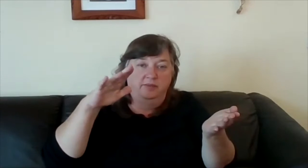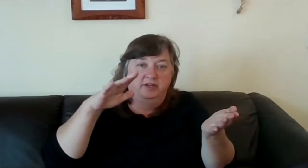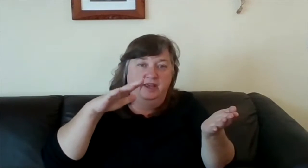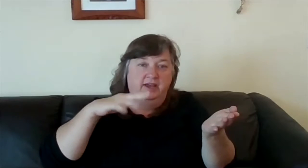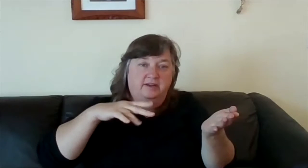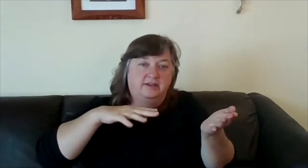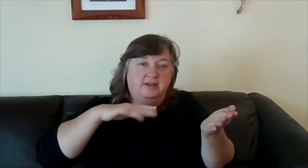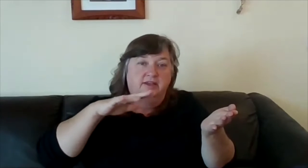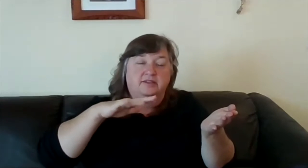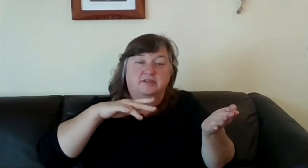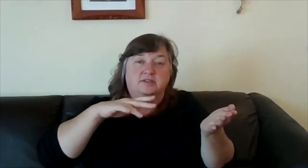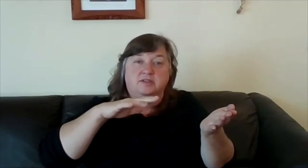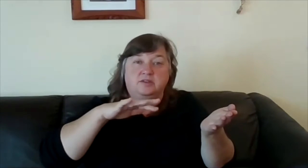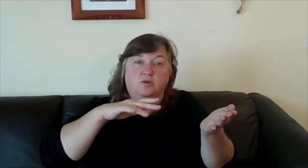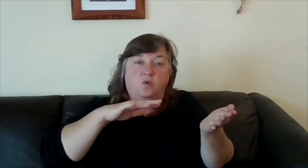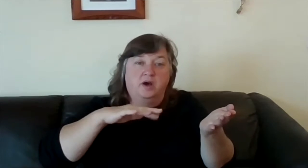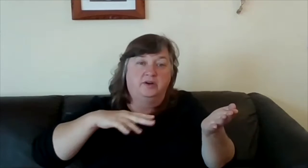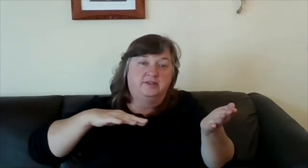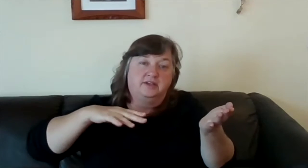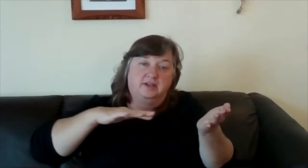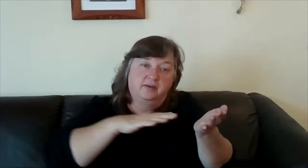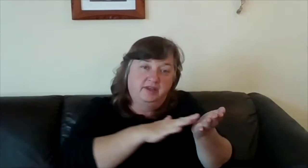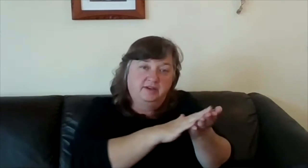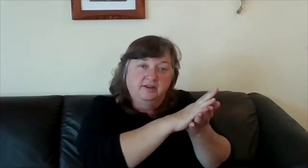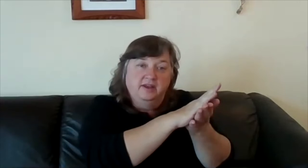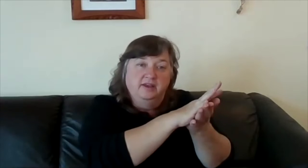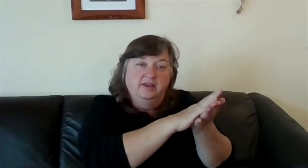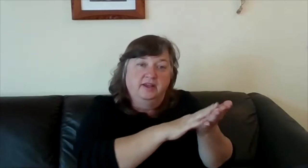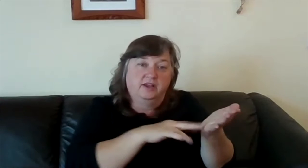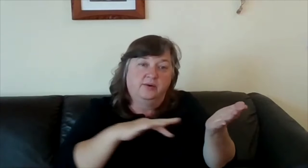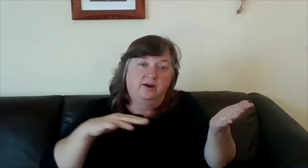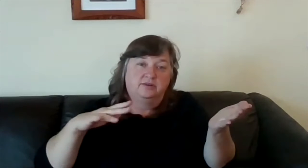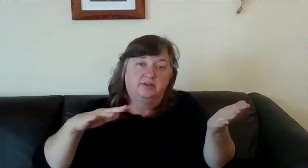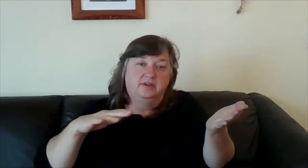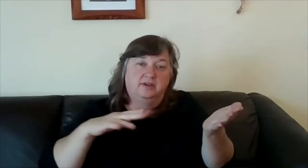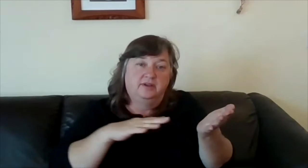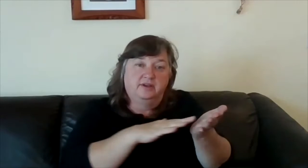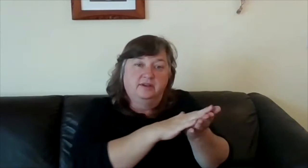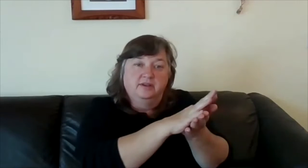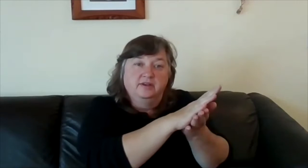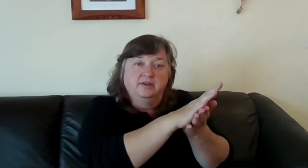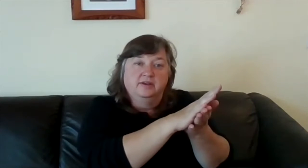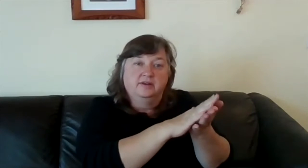dominant hand is the water. It's going to come in and go out.